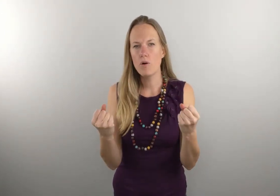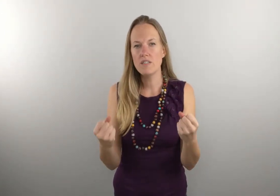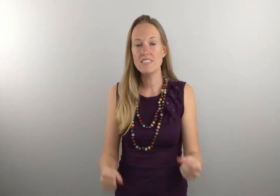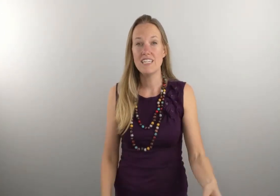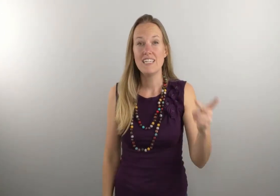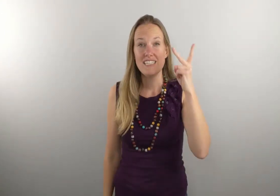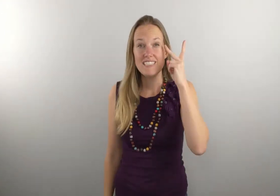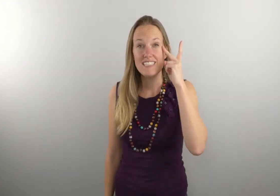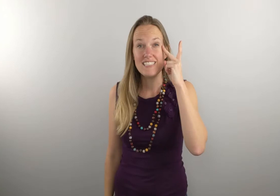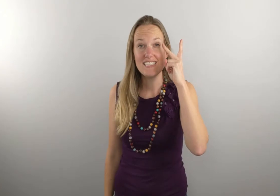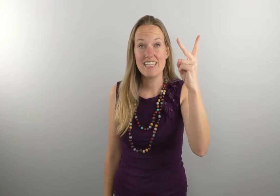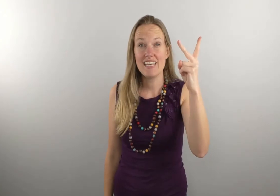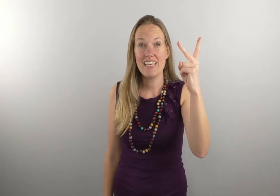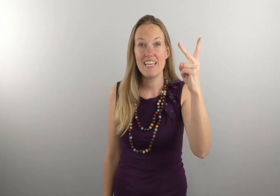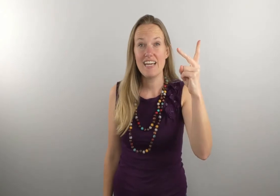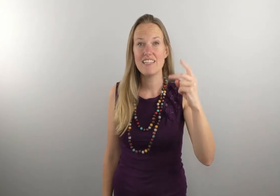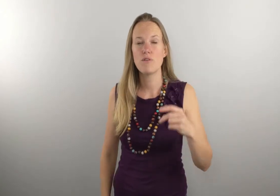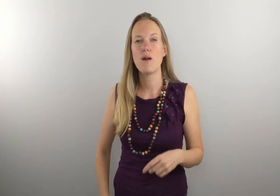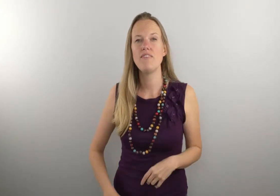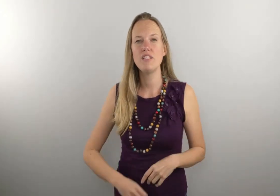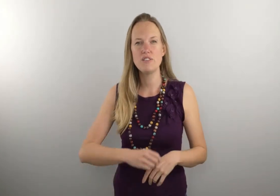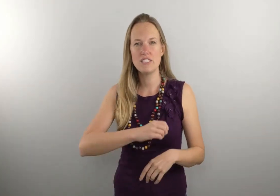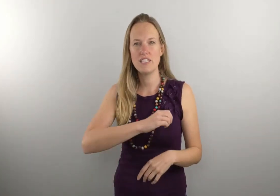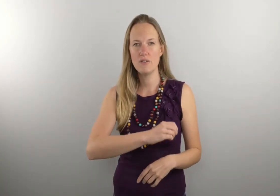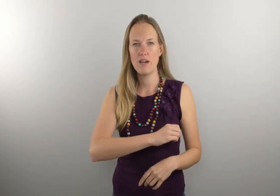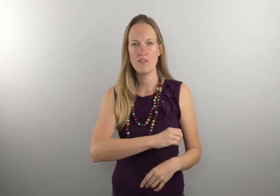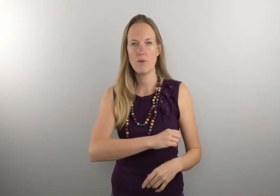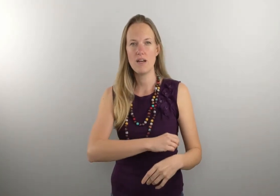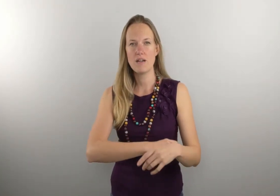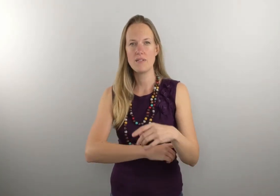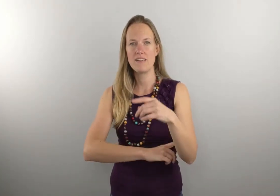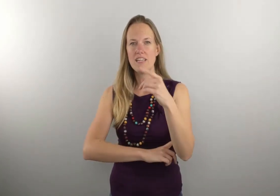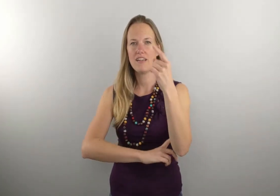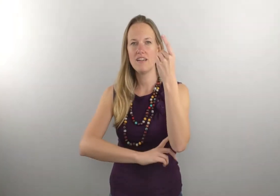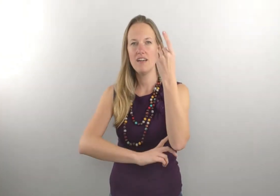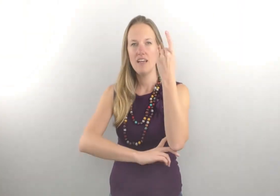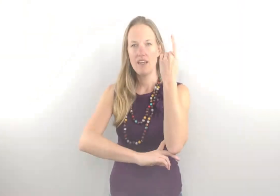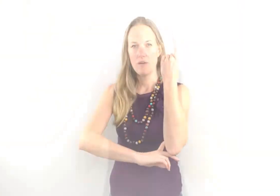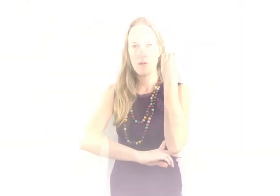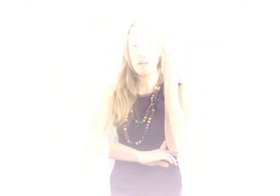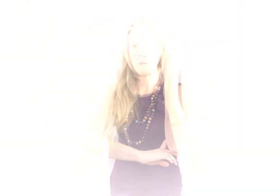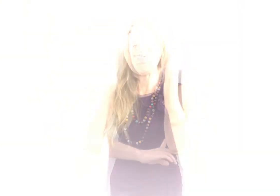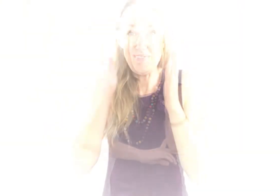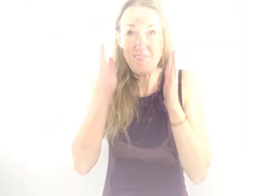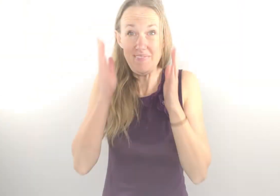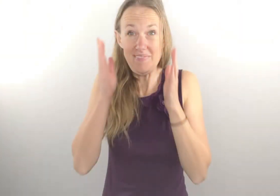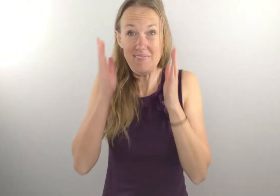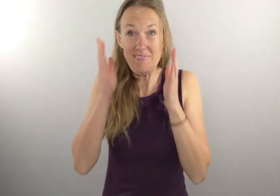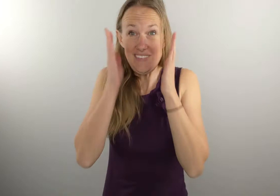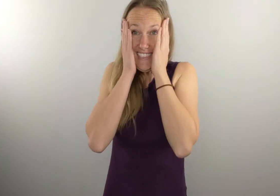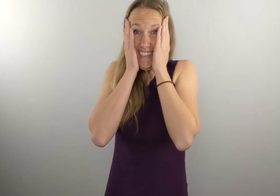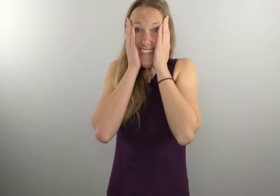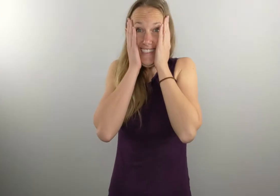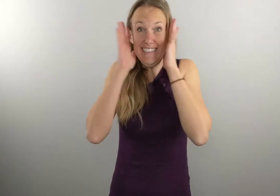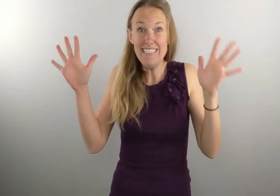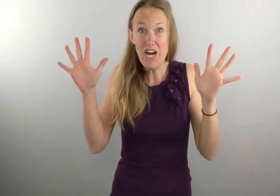Bold, to see, and then revolution. You have your one arm down here, one arm up like this, and you...